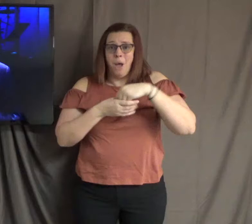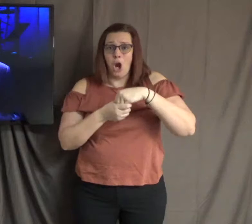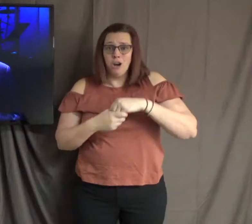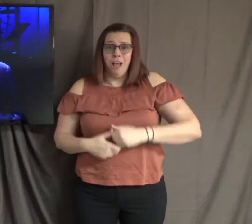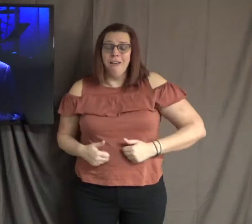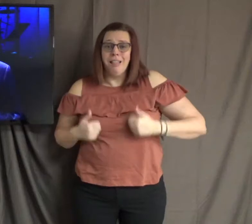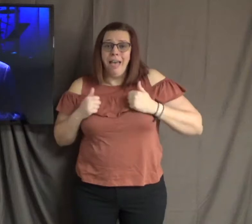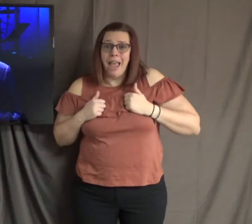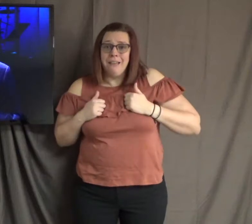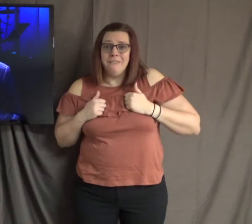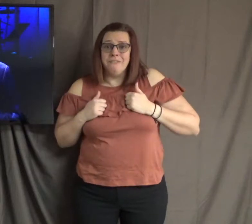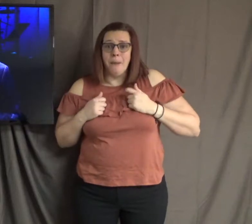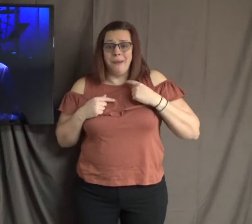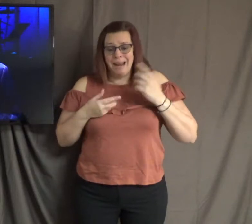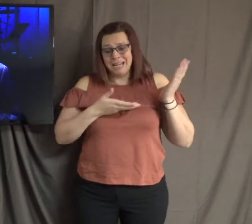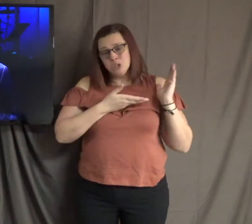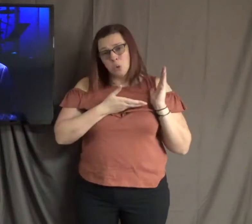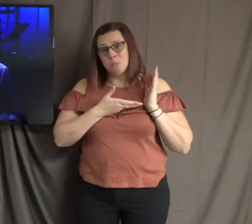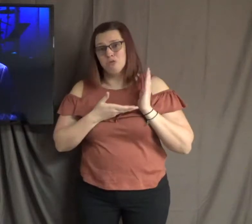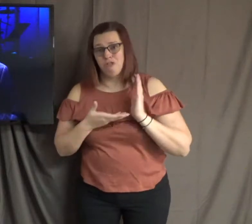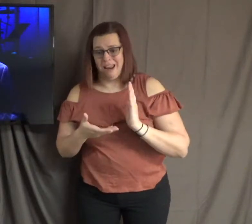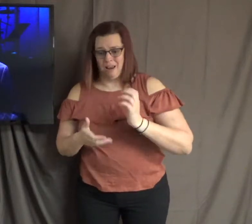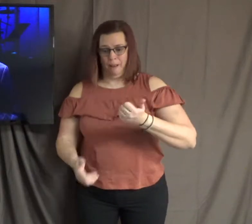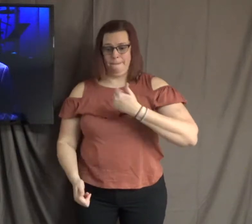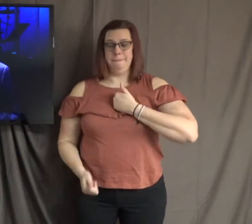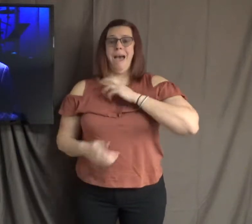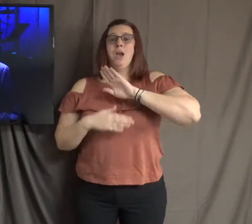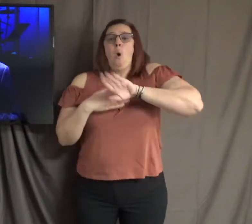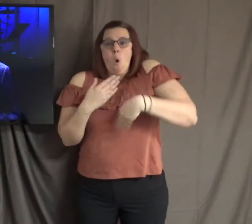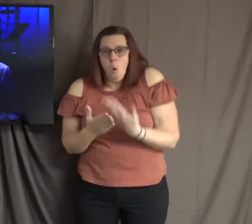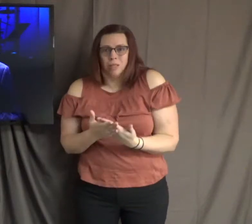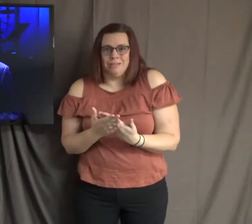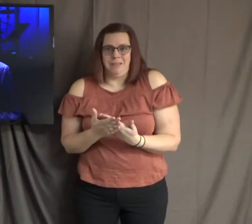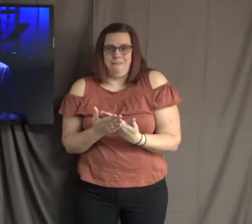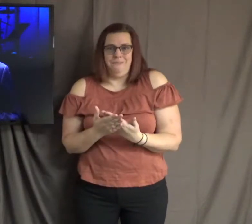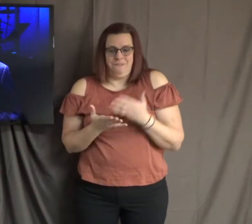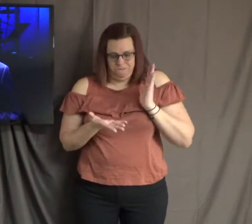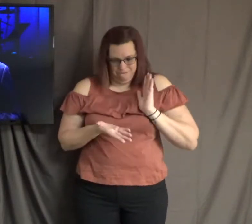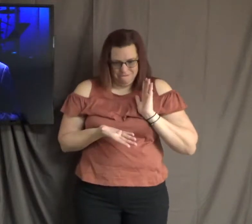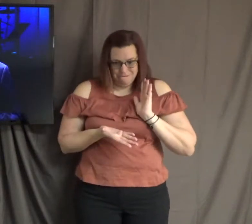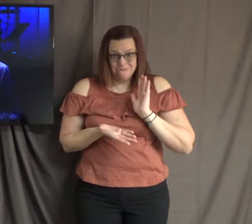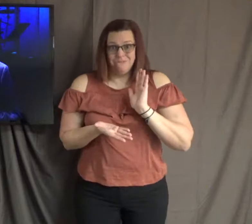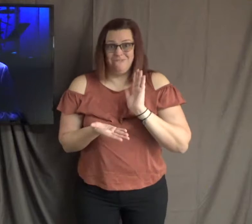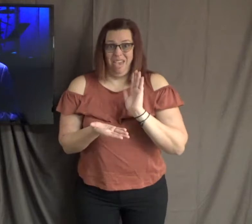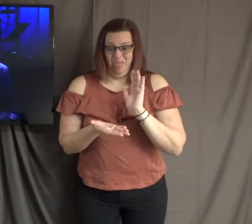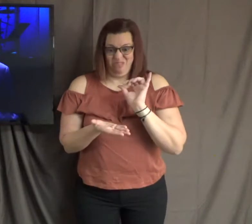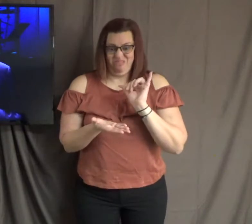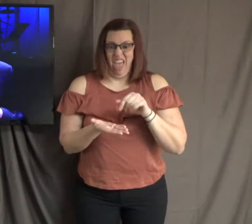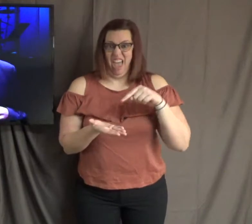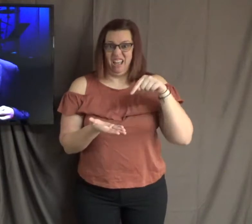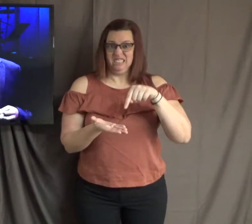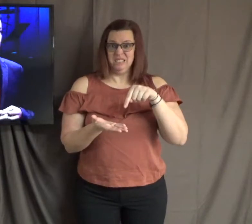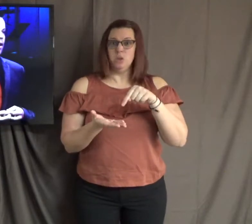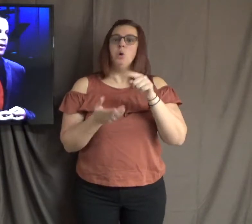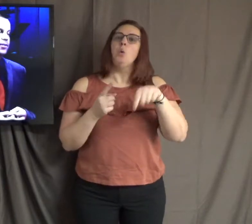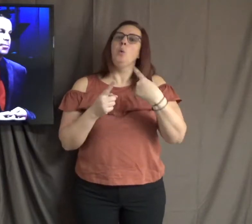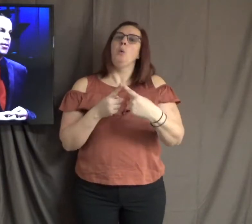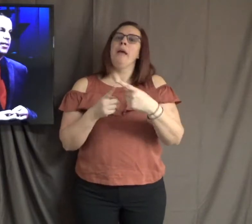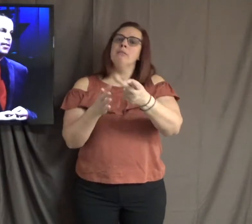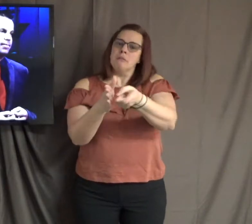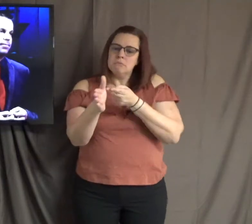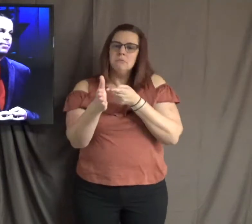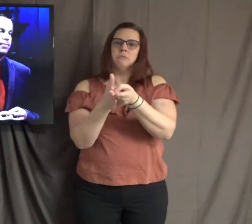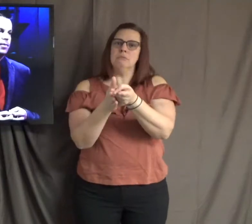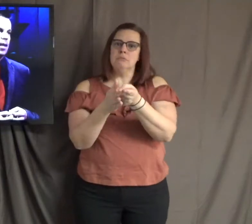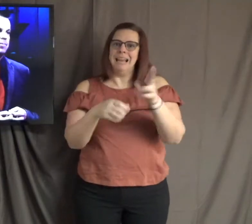to the party, our whole self to the game, that's when the magic and the true nature of our